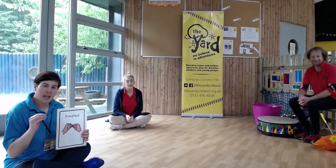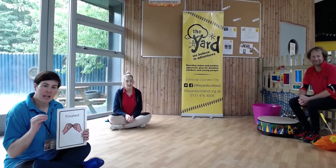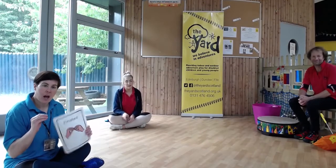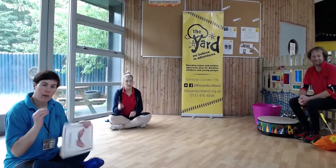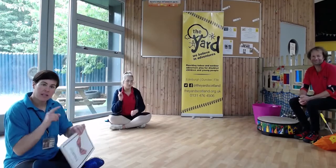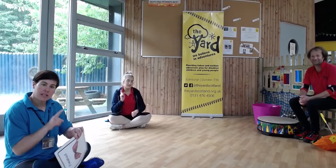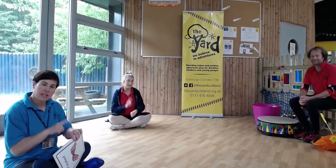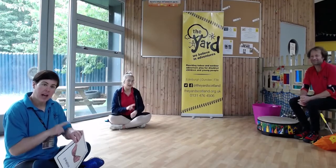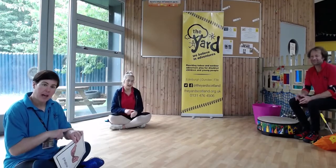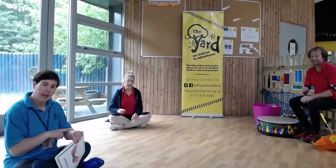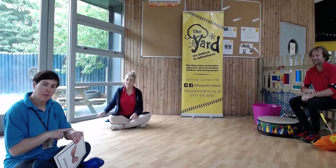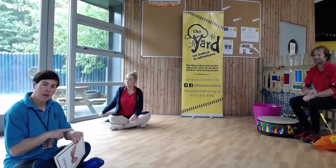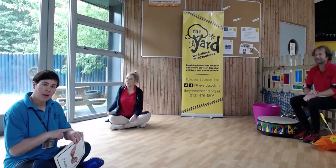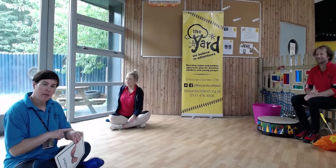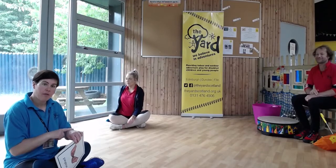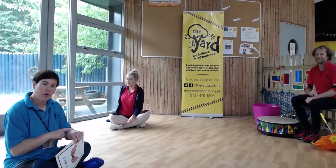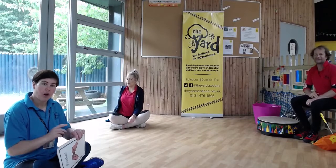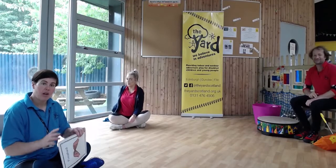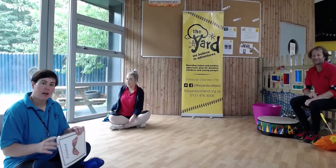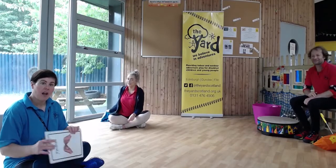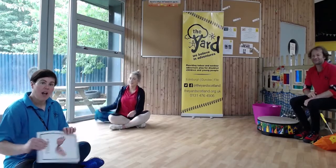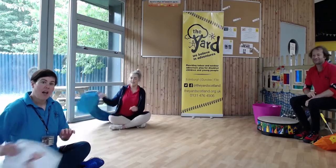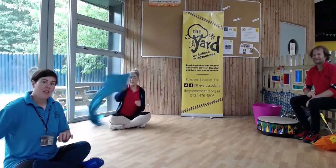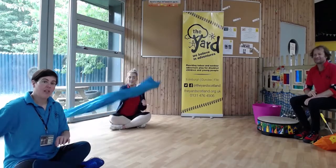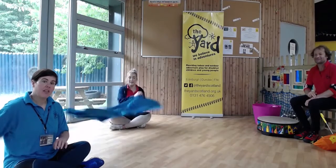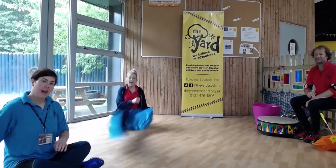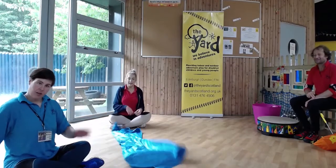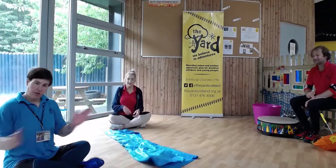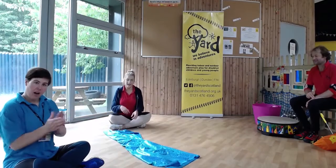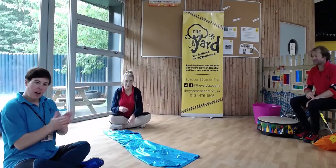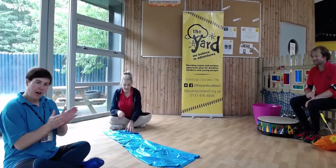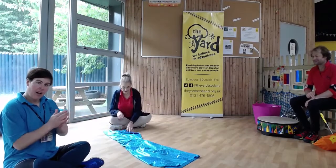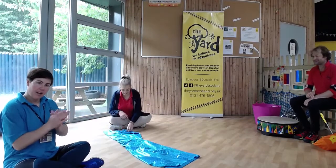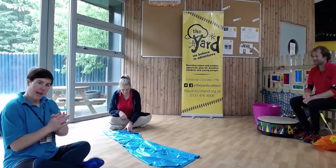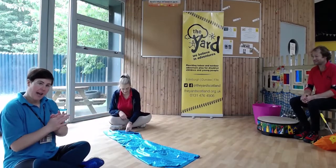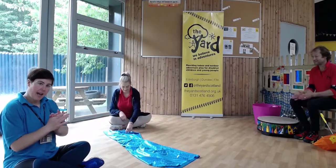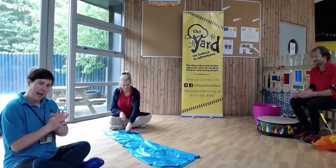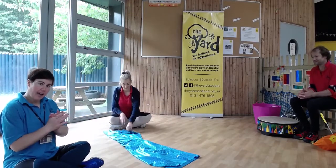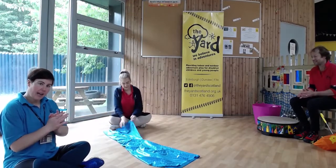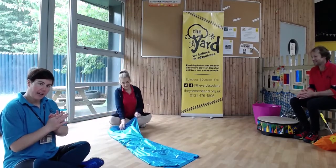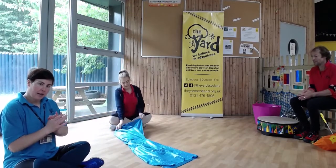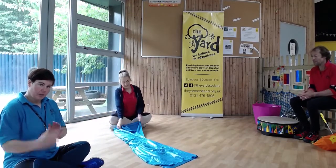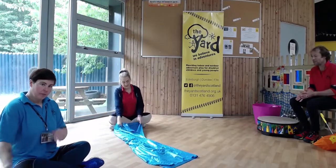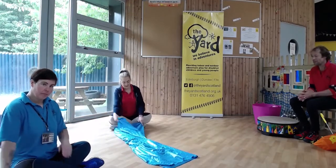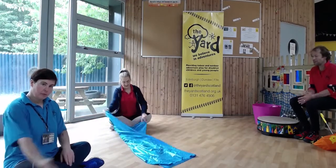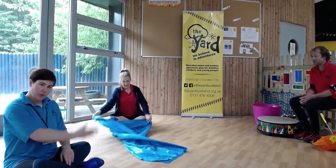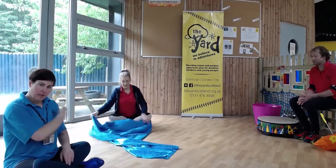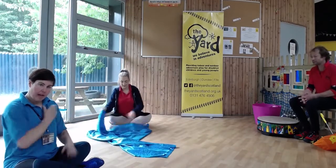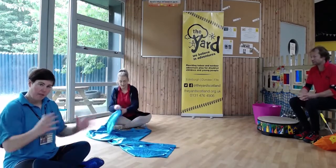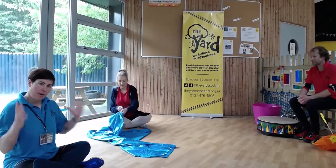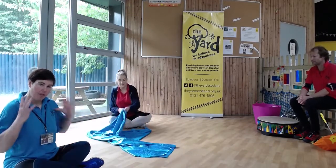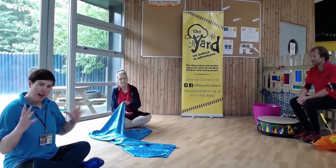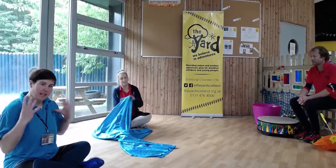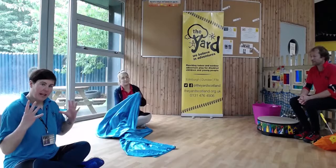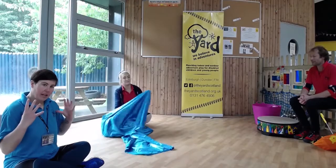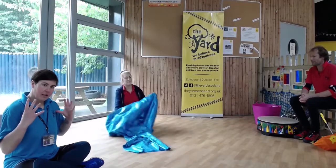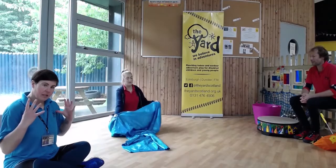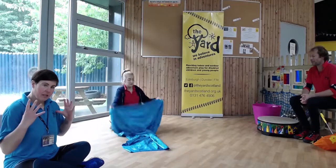Now it's time for the Lycra! Woo! So is everybody ready to